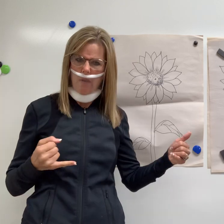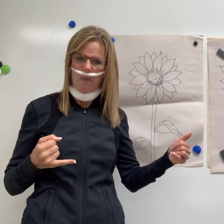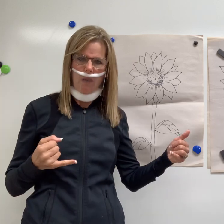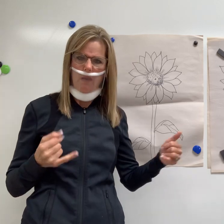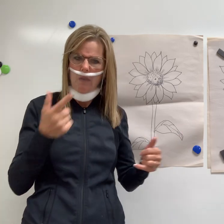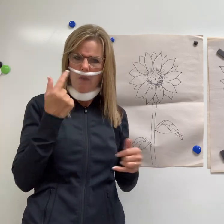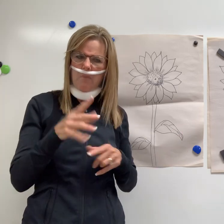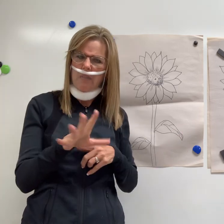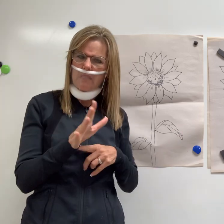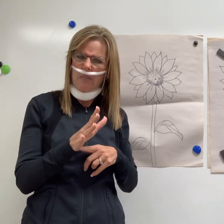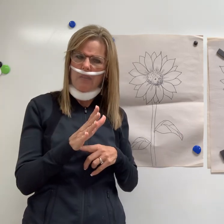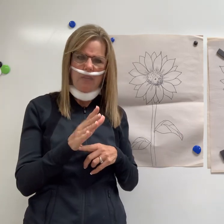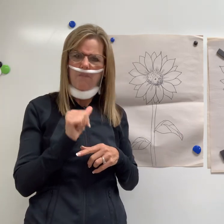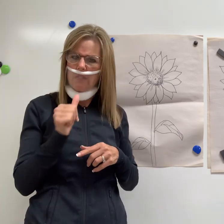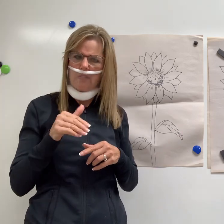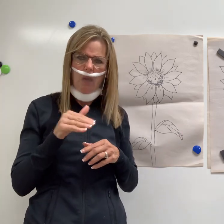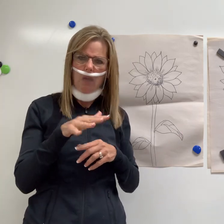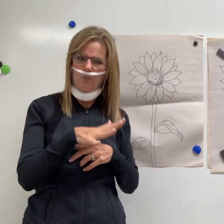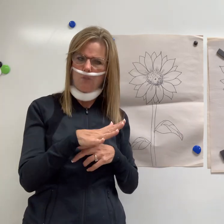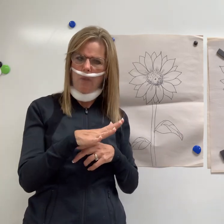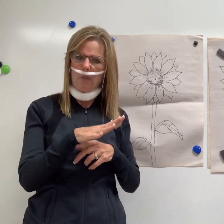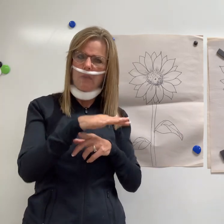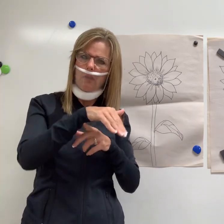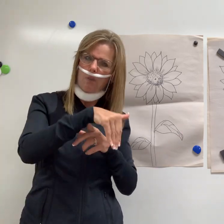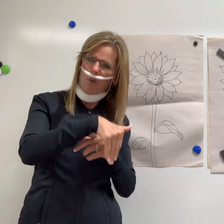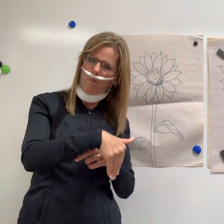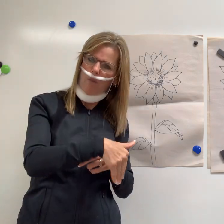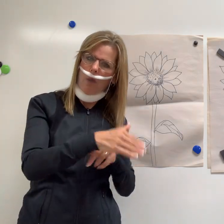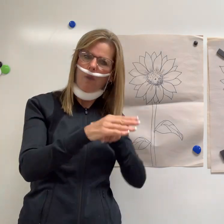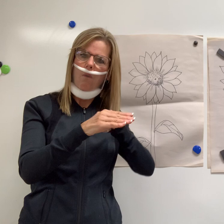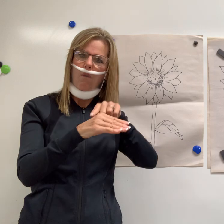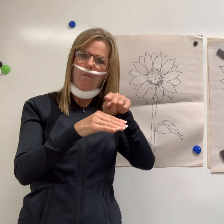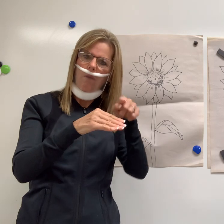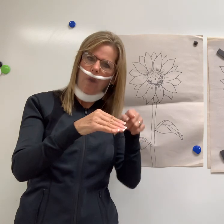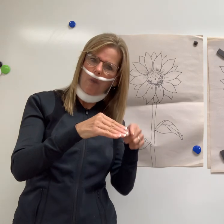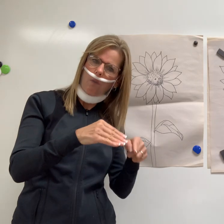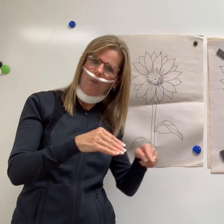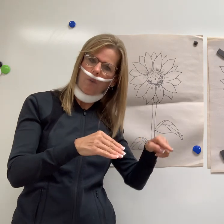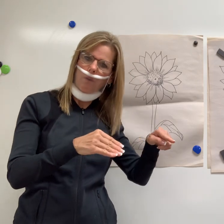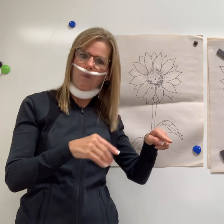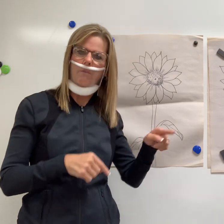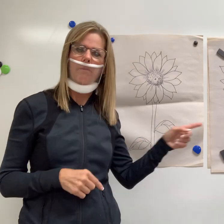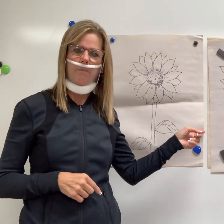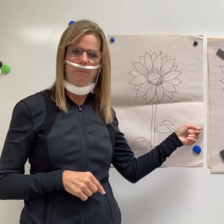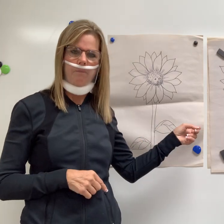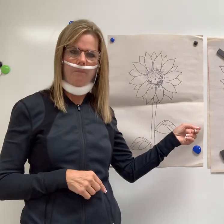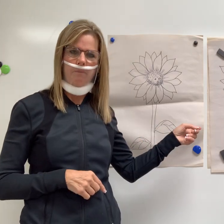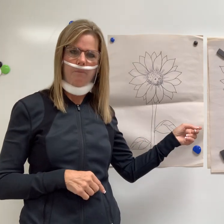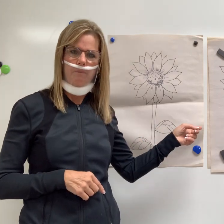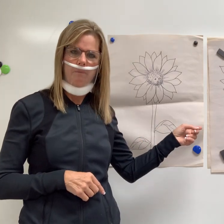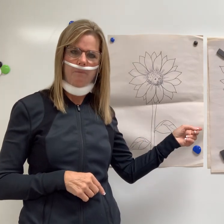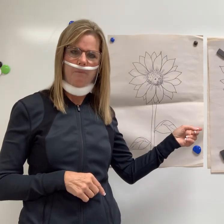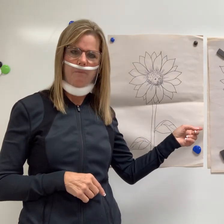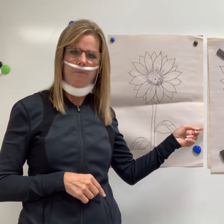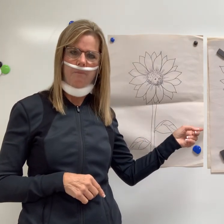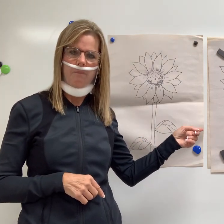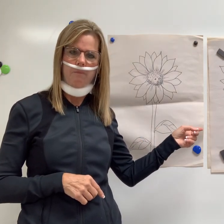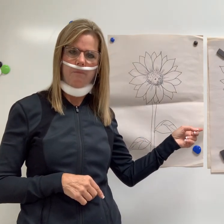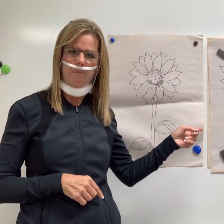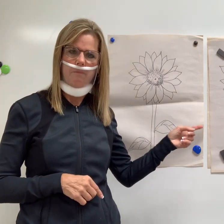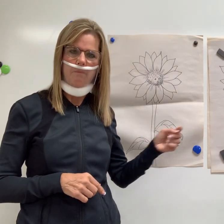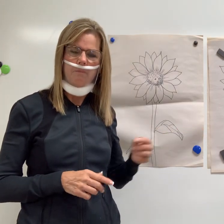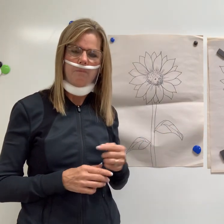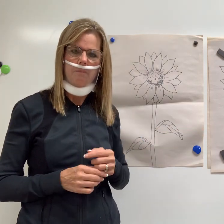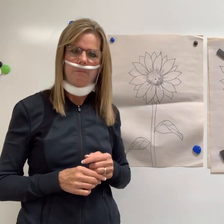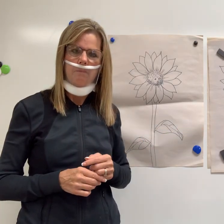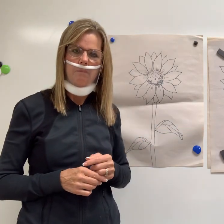sense to just make it straight over and across. We're gonna follow the curve that's already there. I'm gonna make that center line just following the